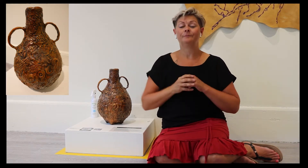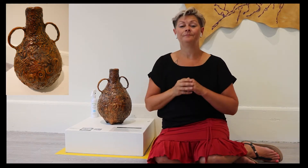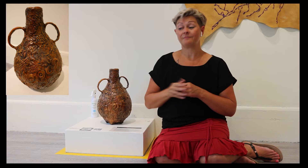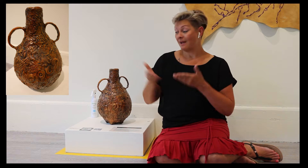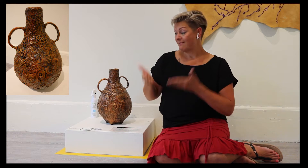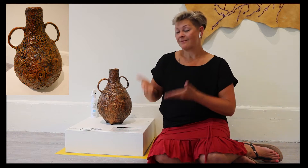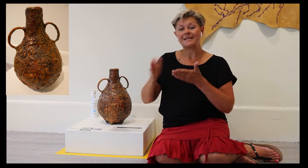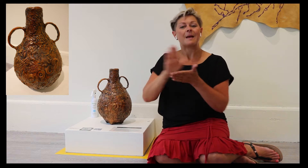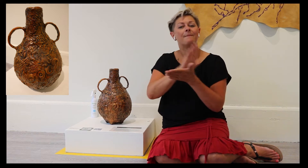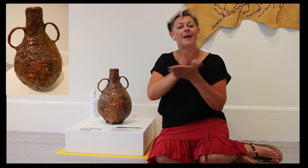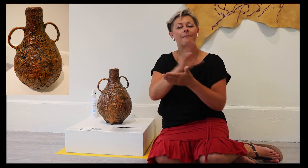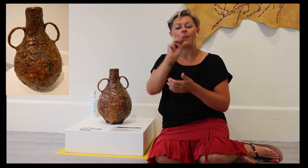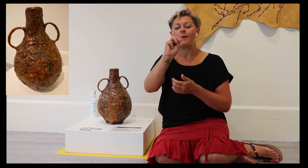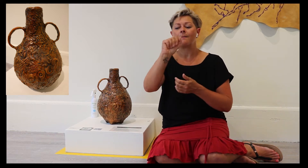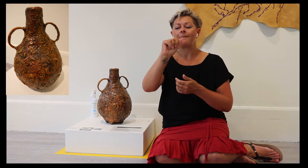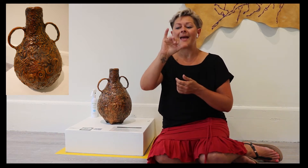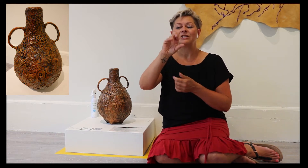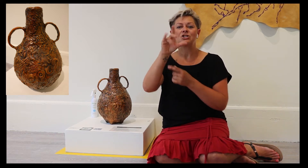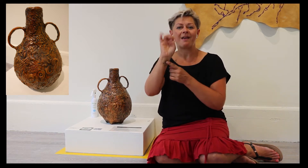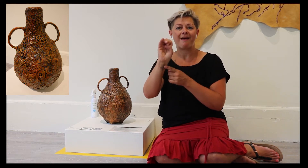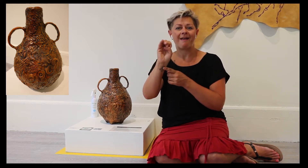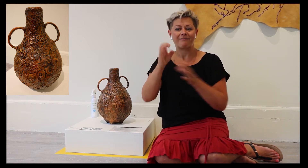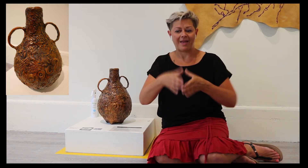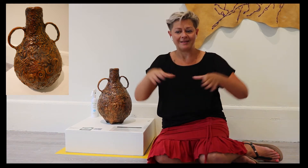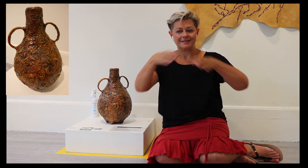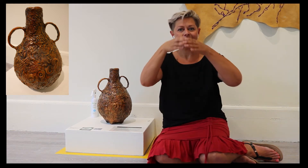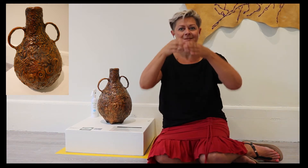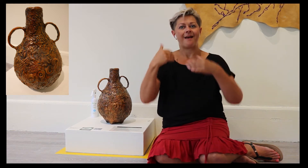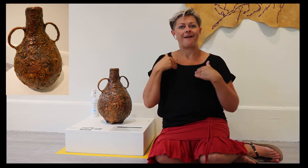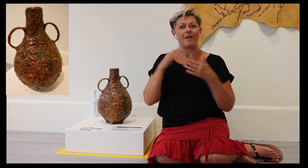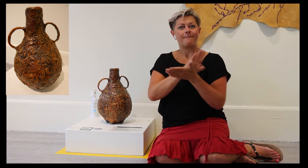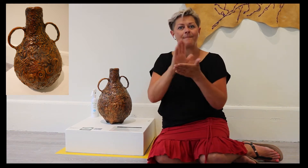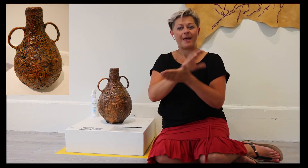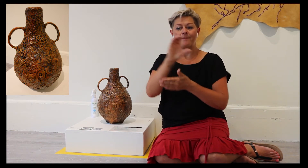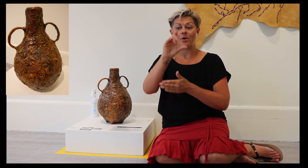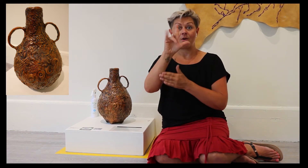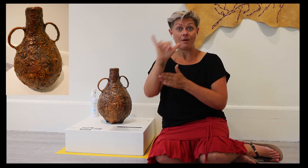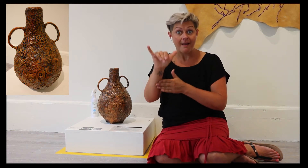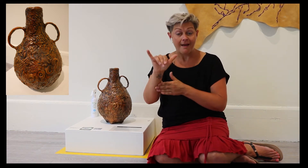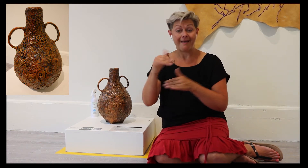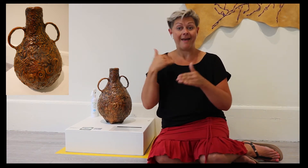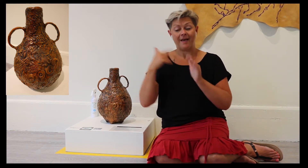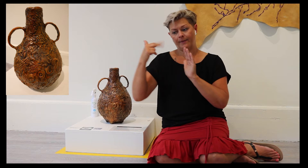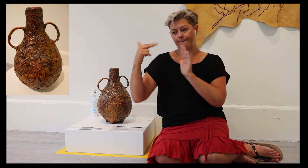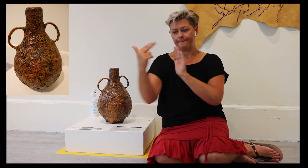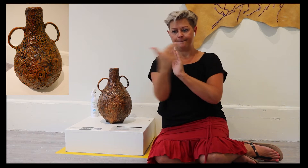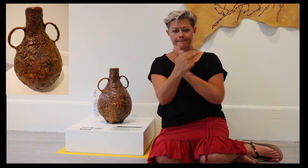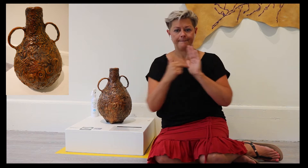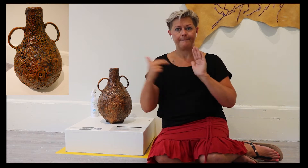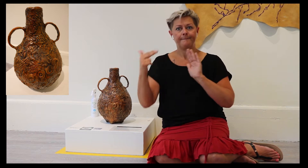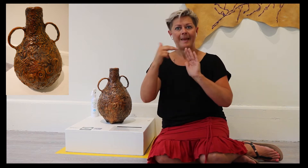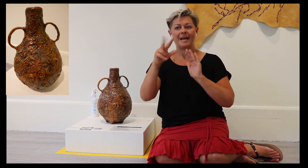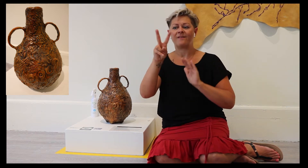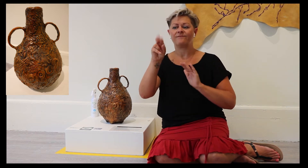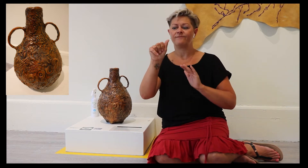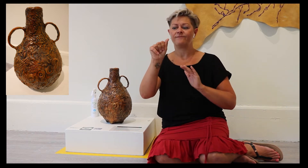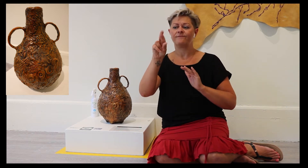This is a papier-mâché vase coated with paper clay and finished with acrylic paint and varnish. This piece